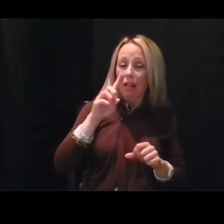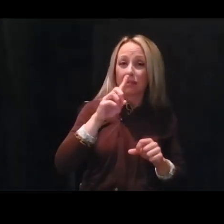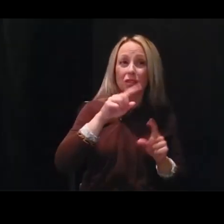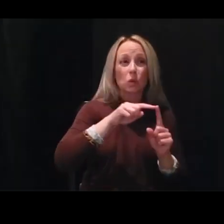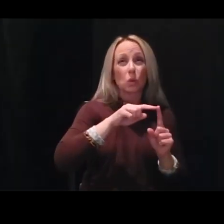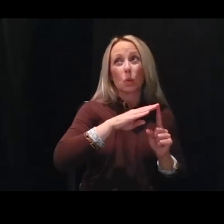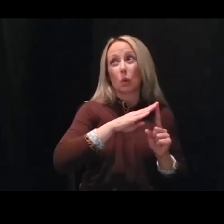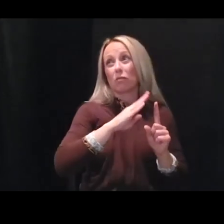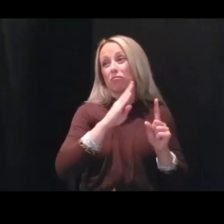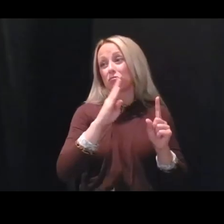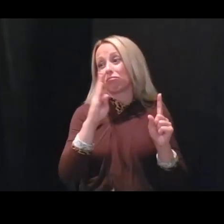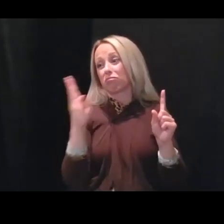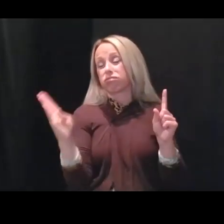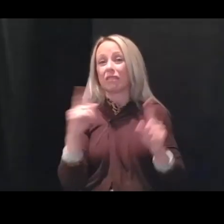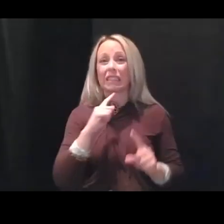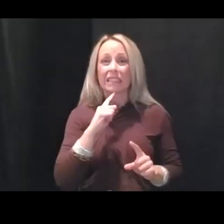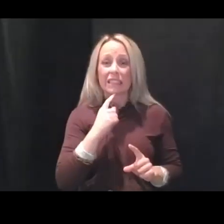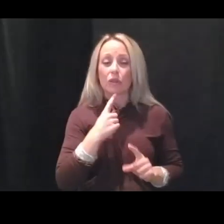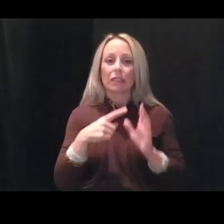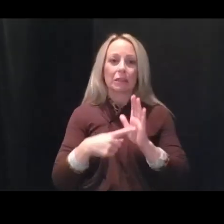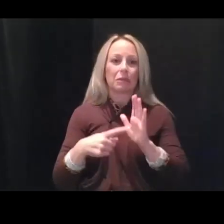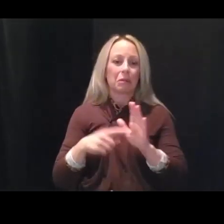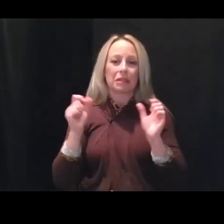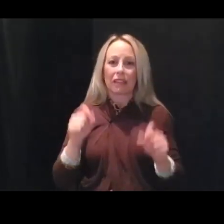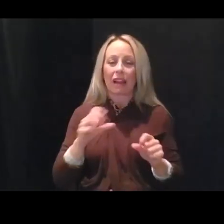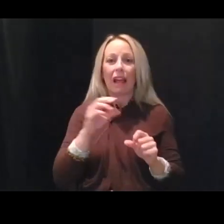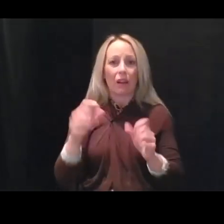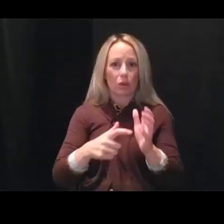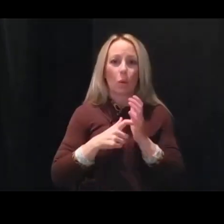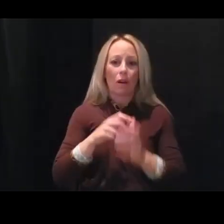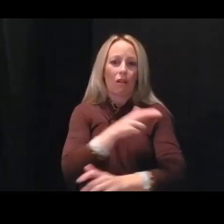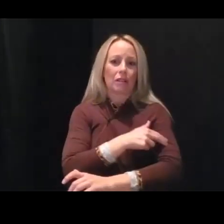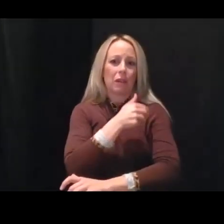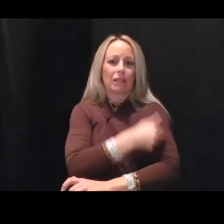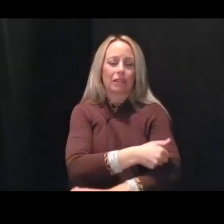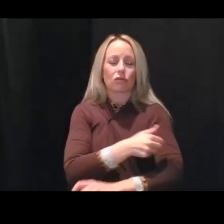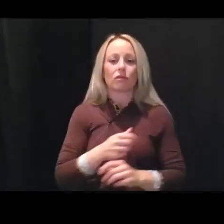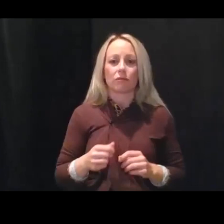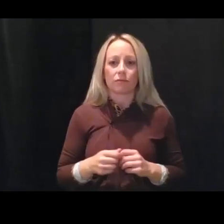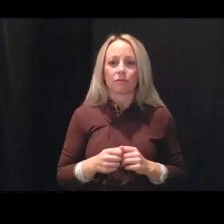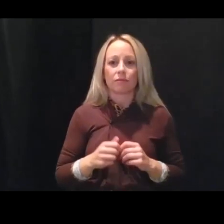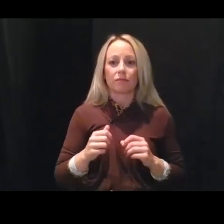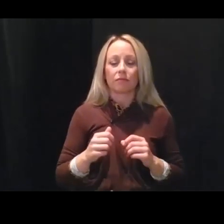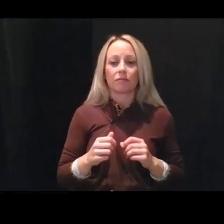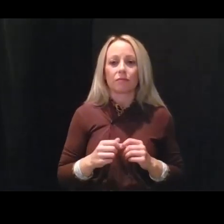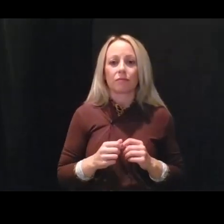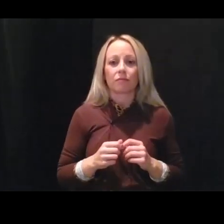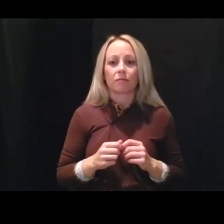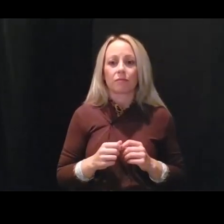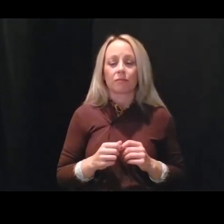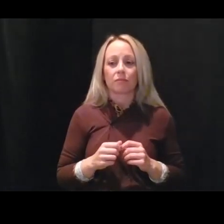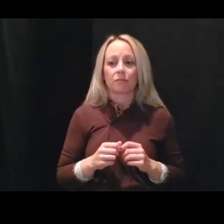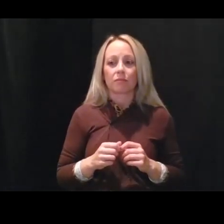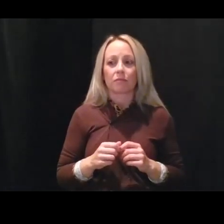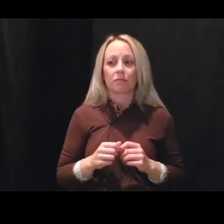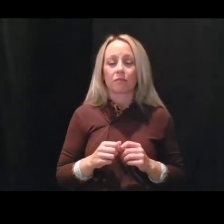to individuals with very serious illness and require hospitalization. Of those individuals